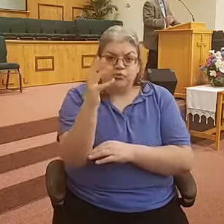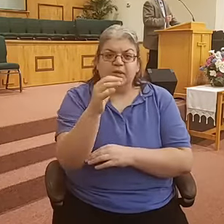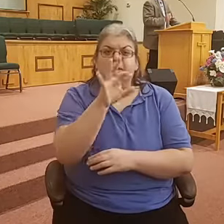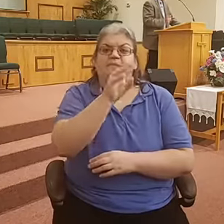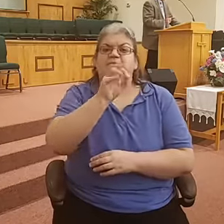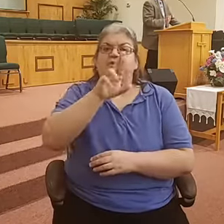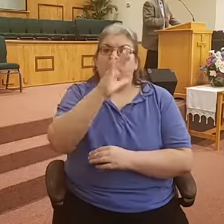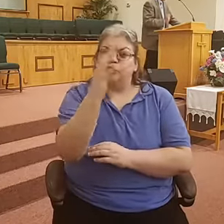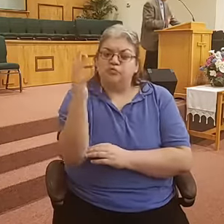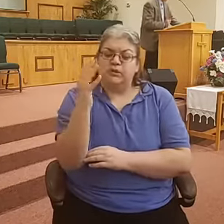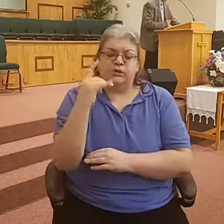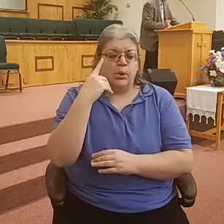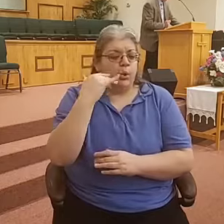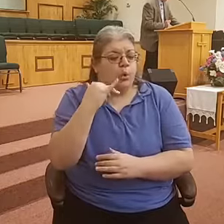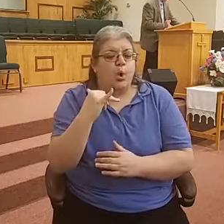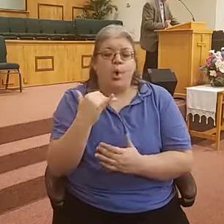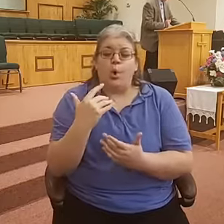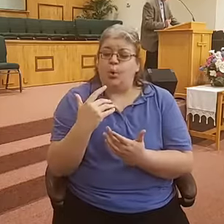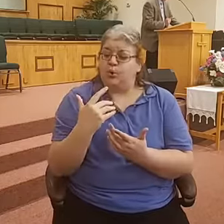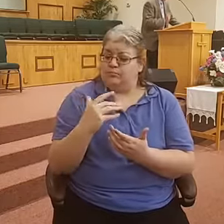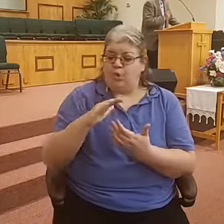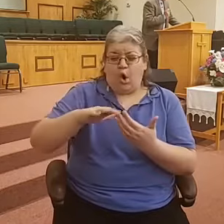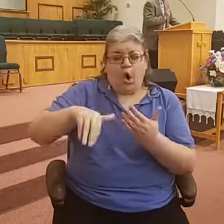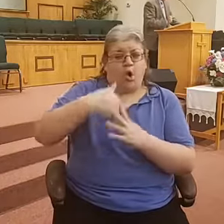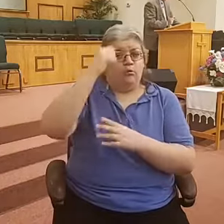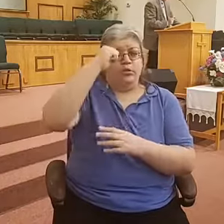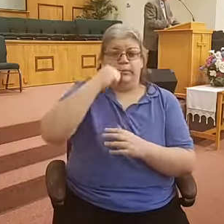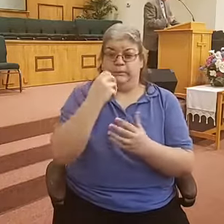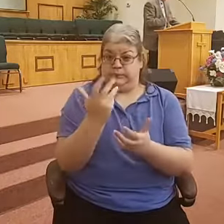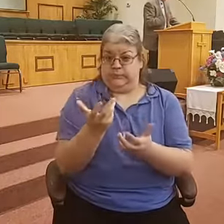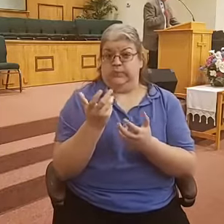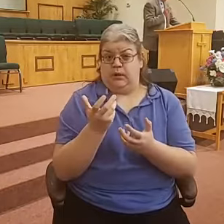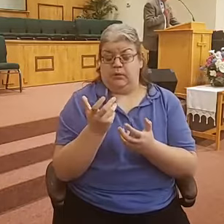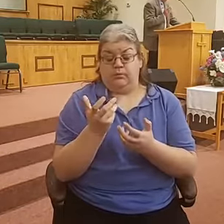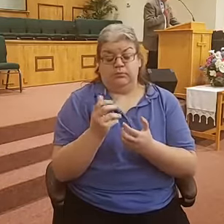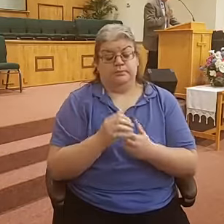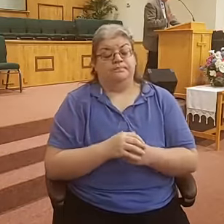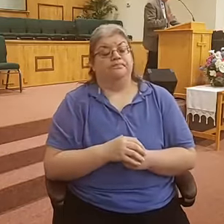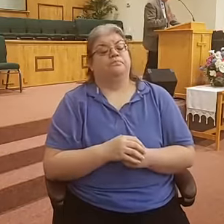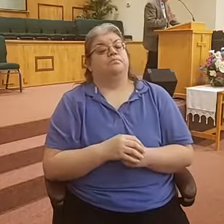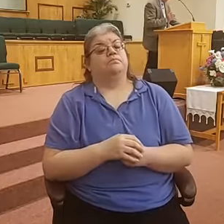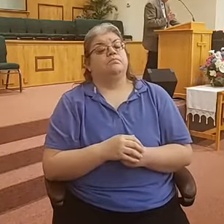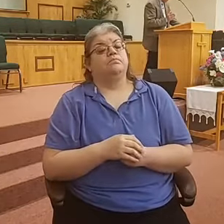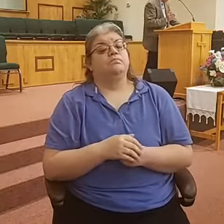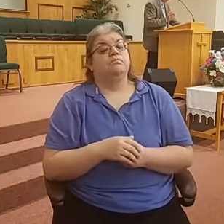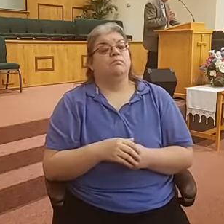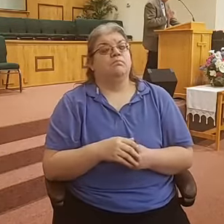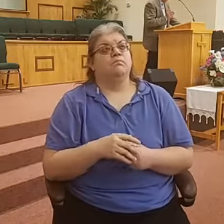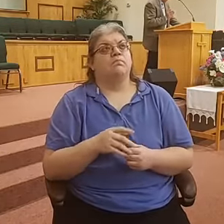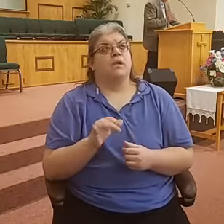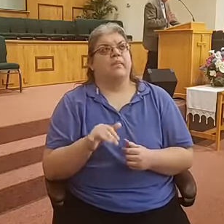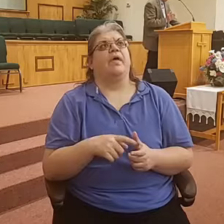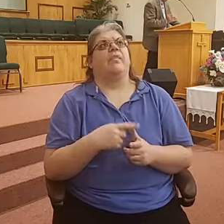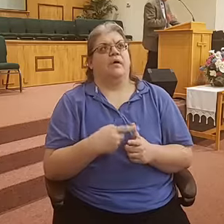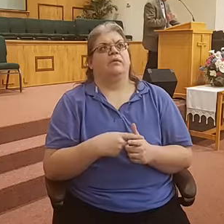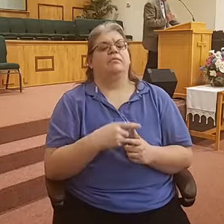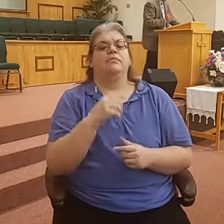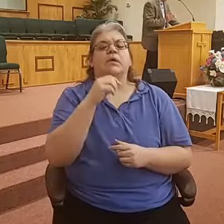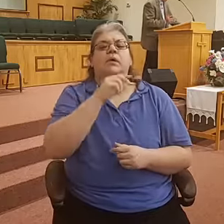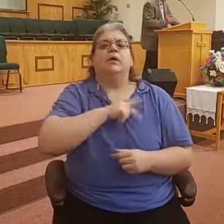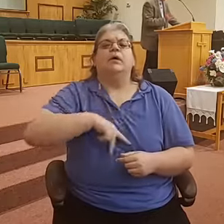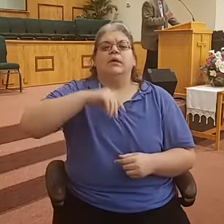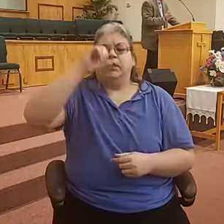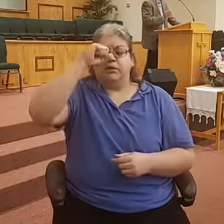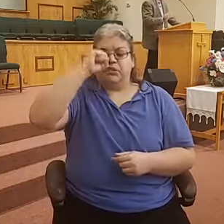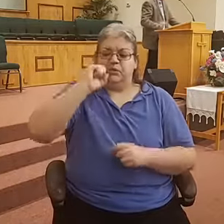gold according to all his desire that the king that then King Solomon